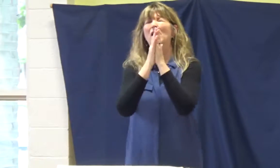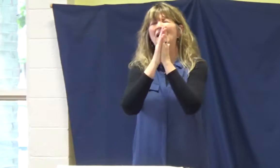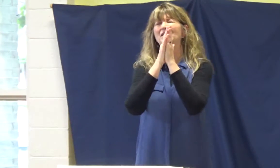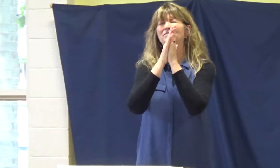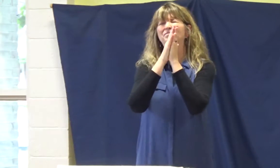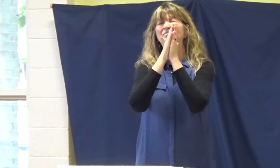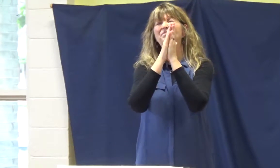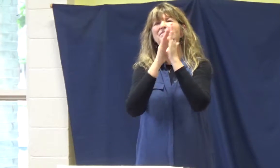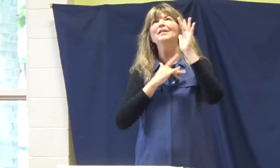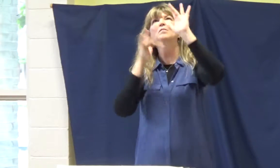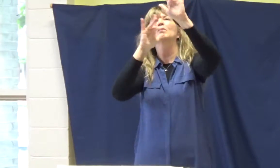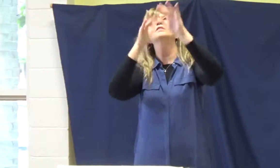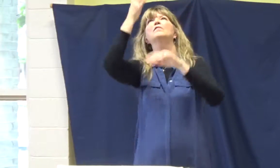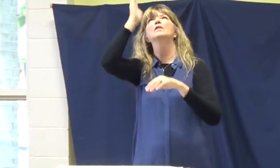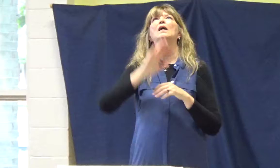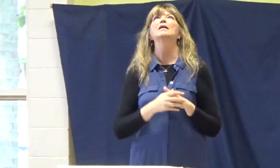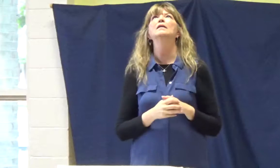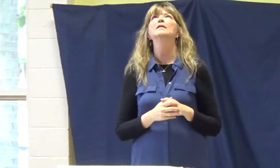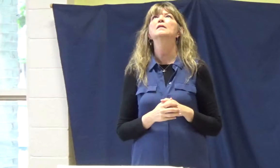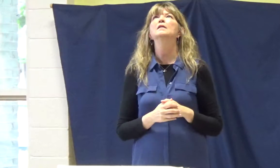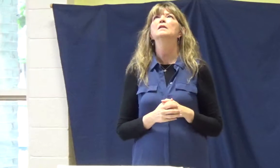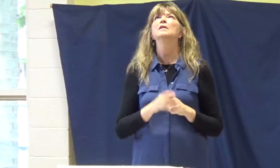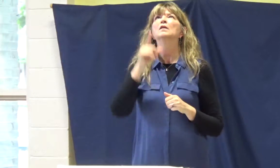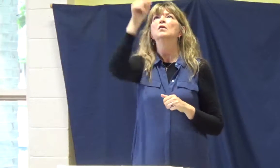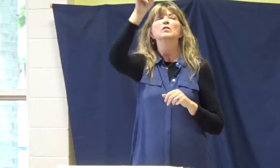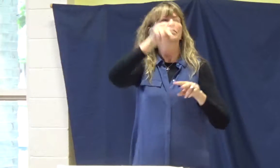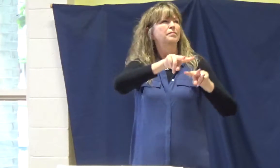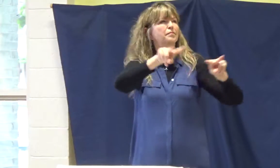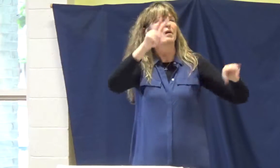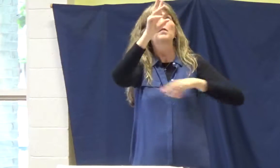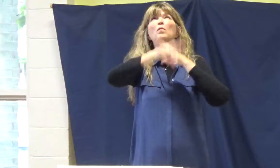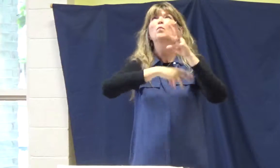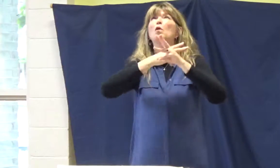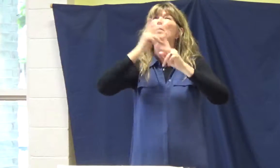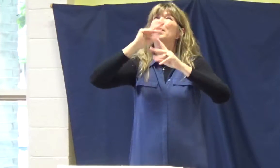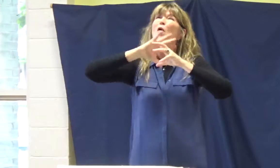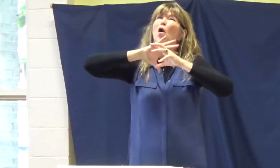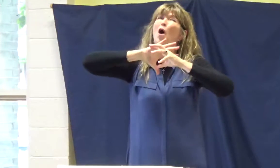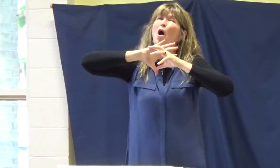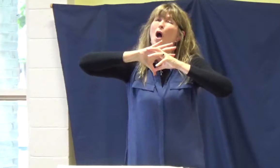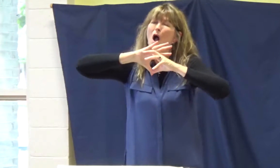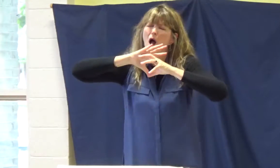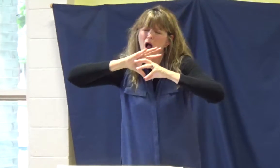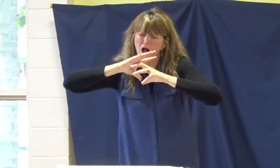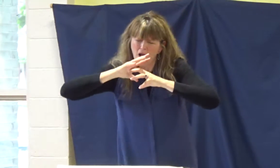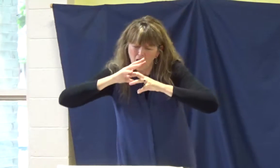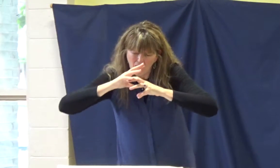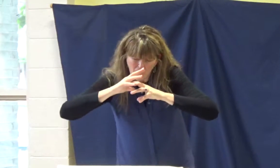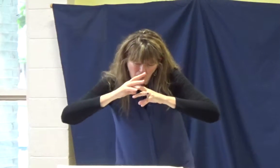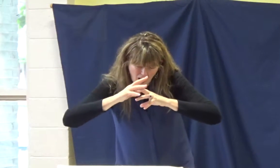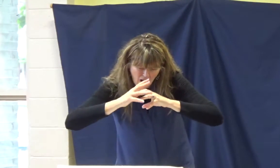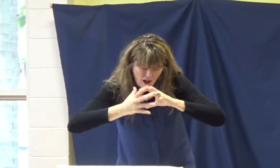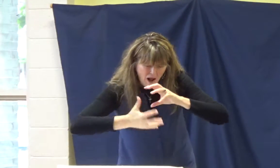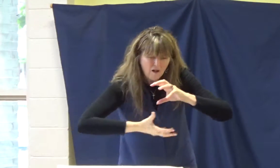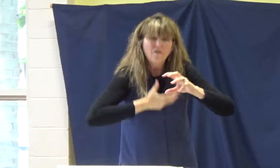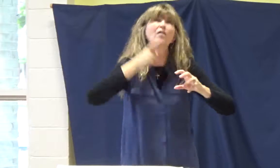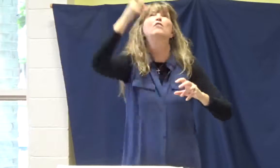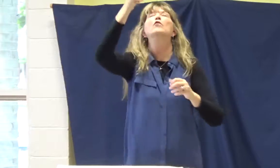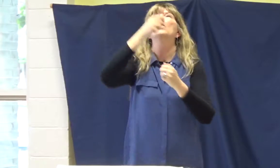Let's pray. Merciful God, as you look at the people all over